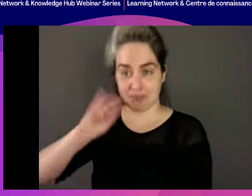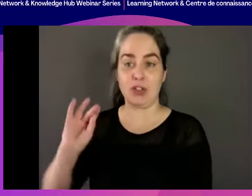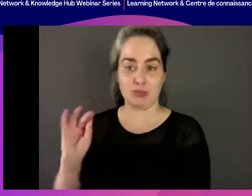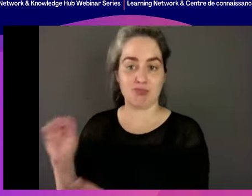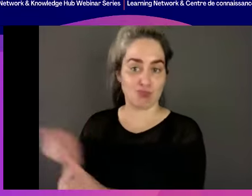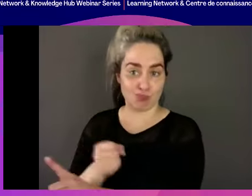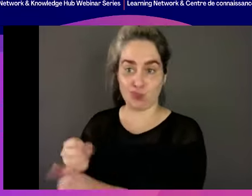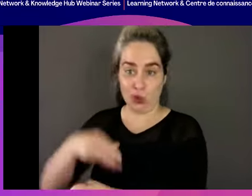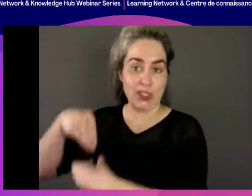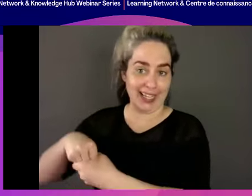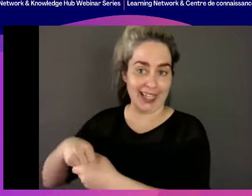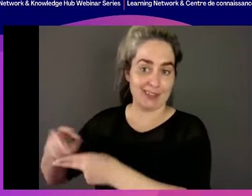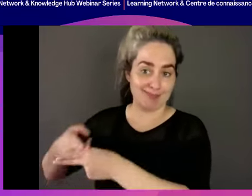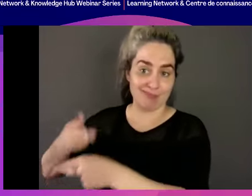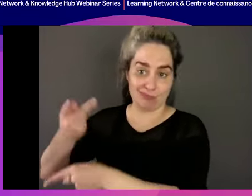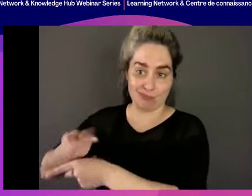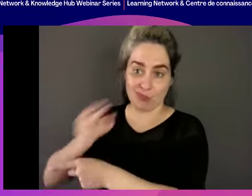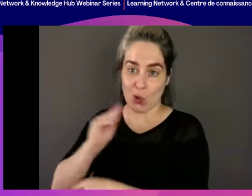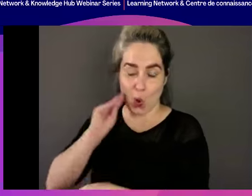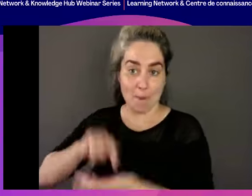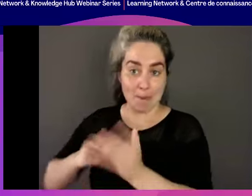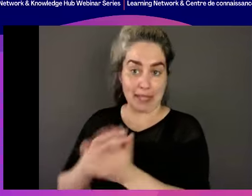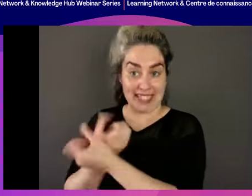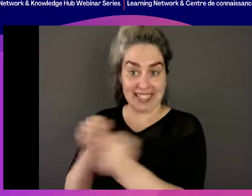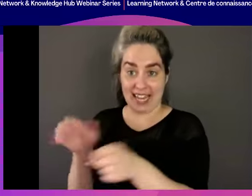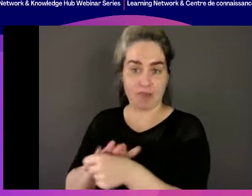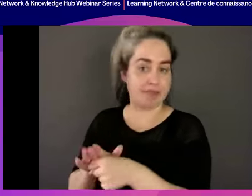it doesn't seem that we're taking them to safe places.